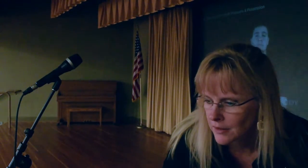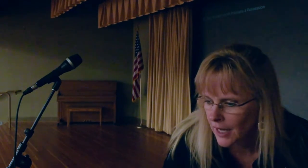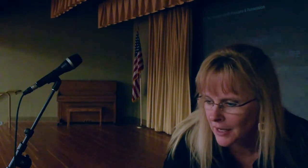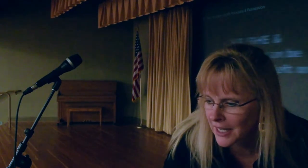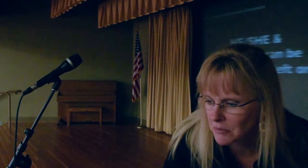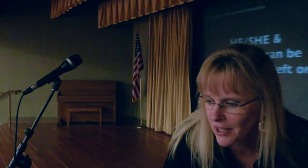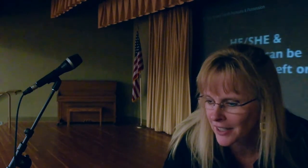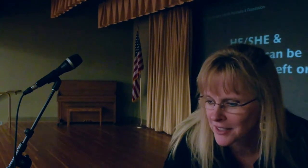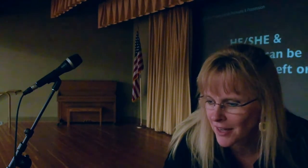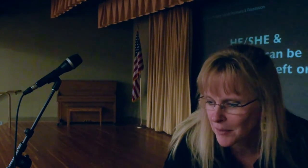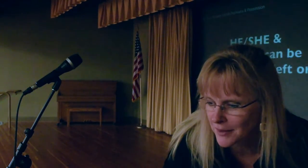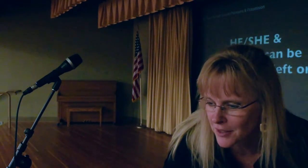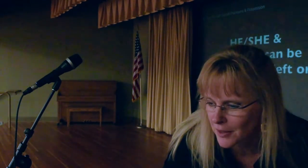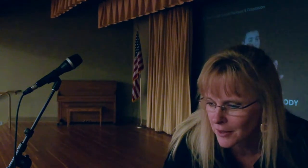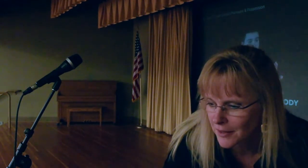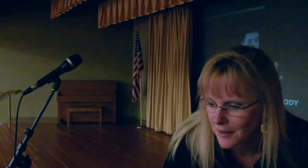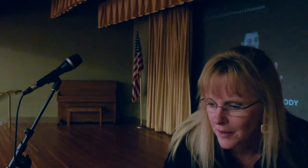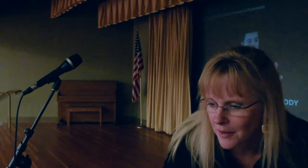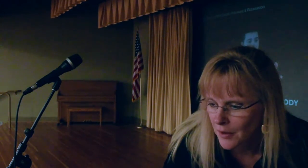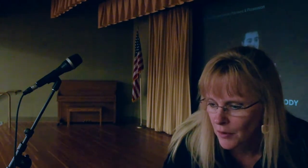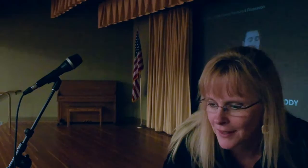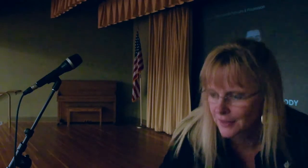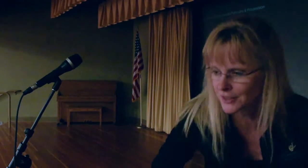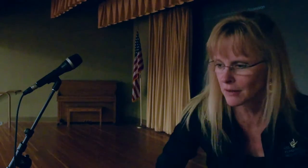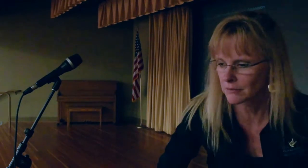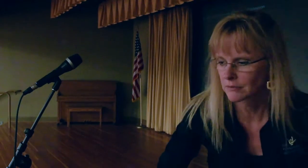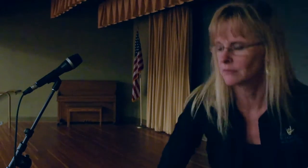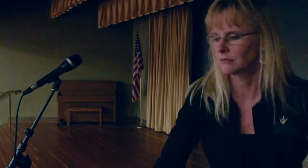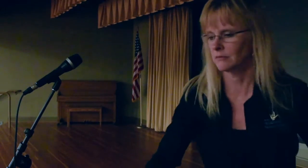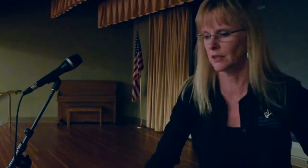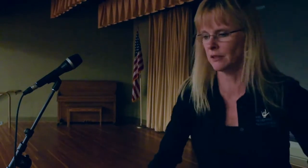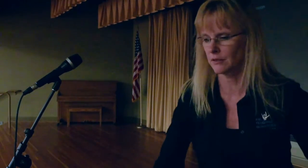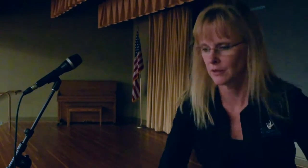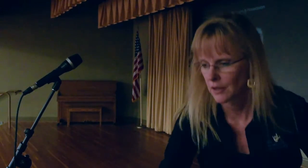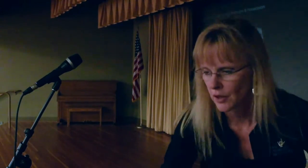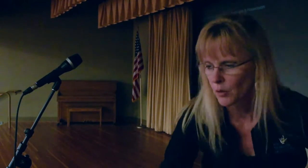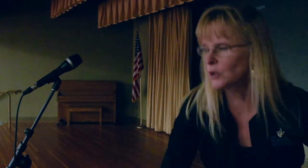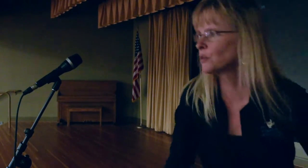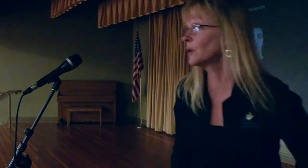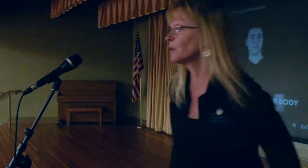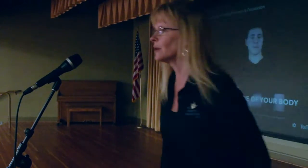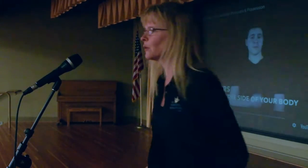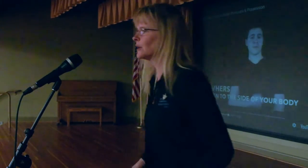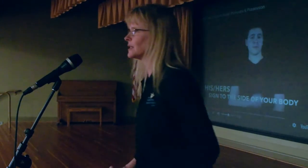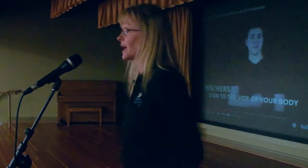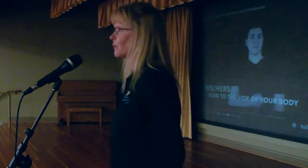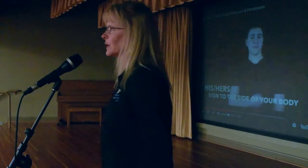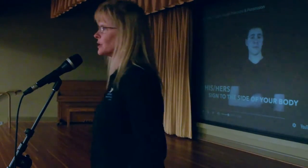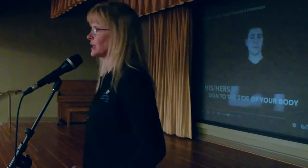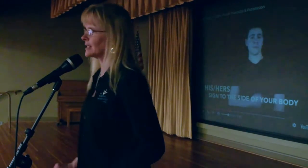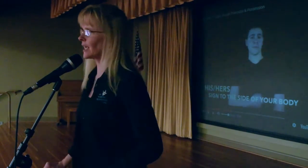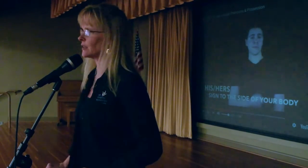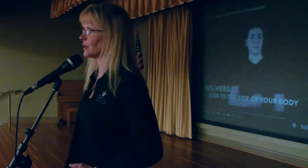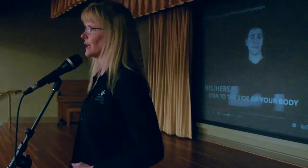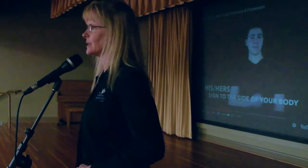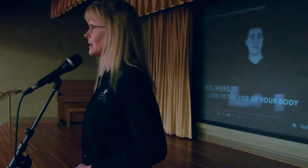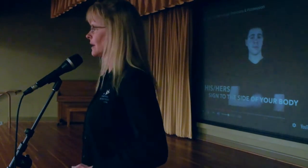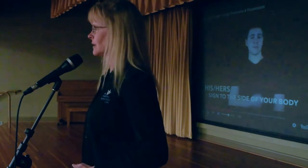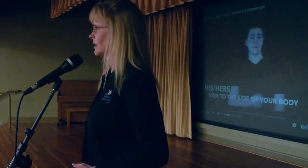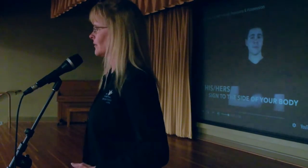I keep trying to stop it, sorry. Right there, stop. What does his hand do? Can I see that,